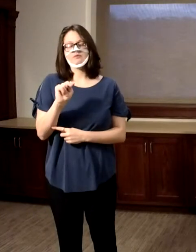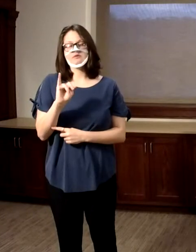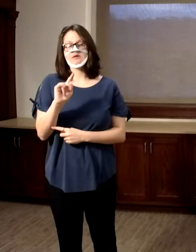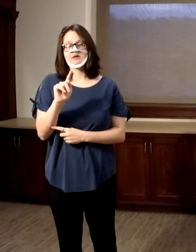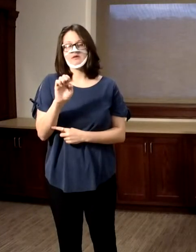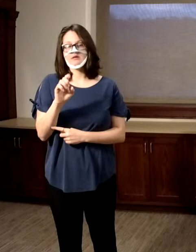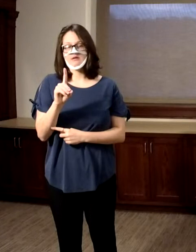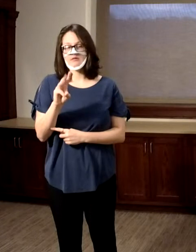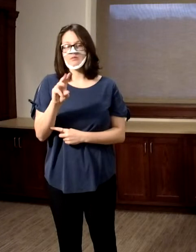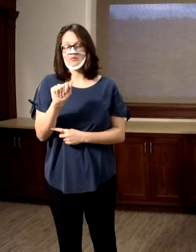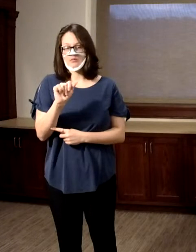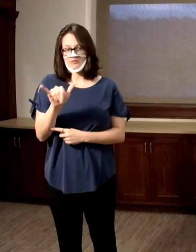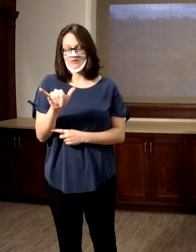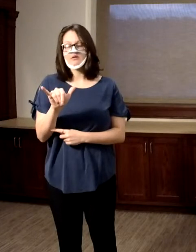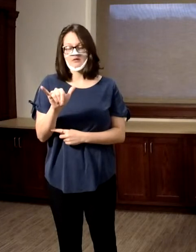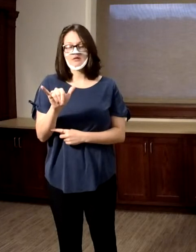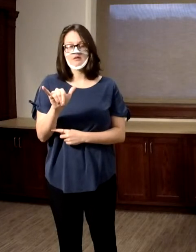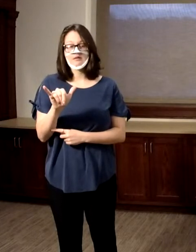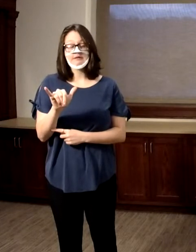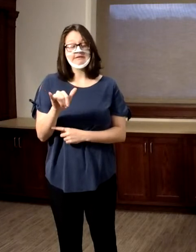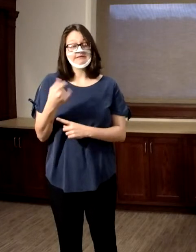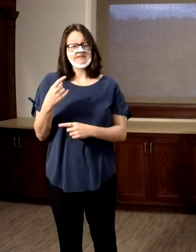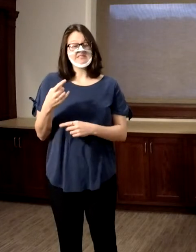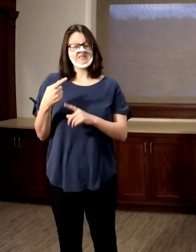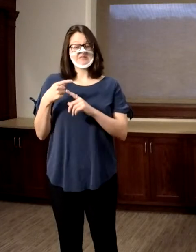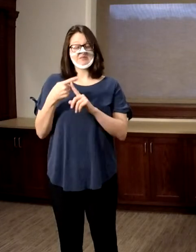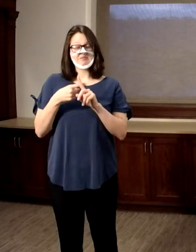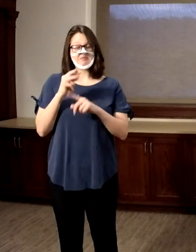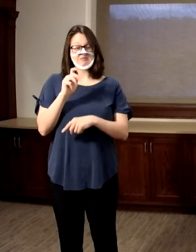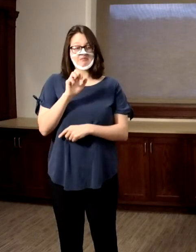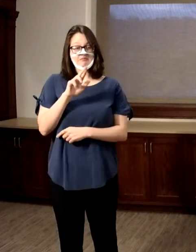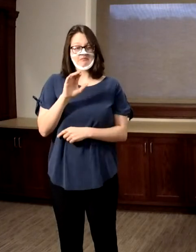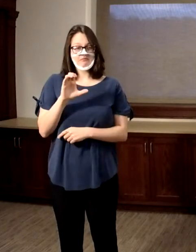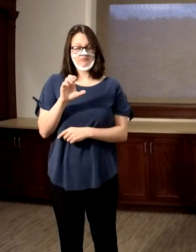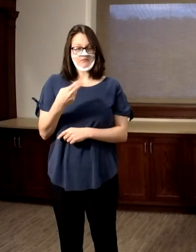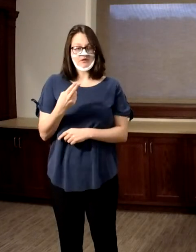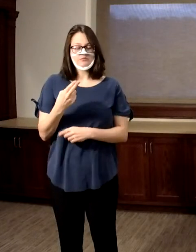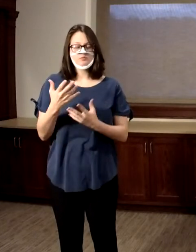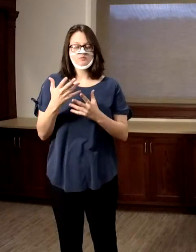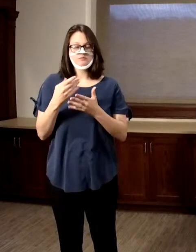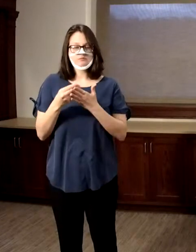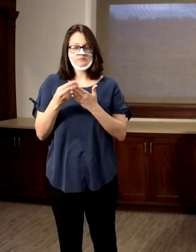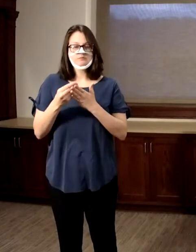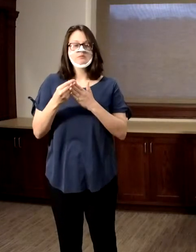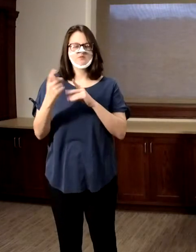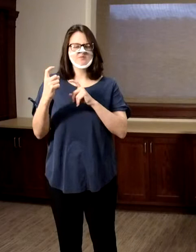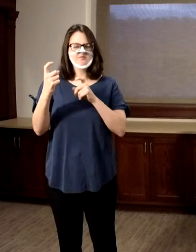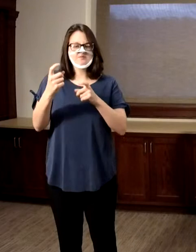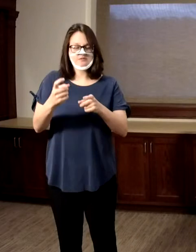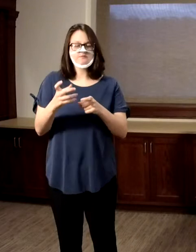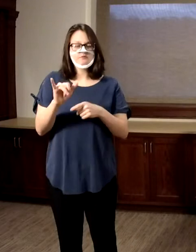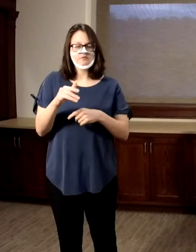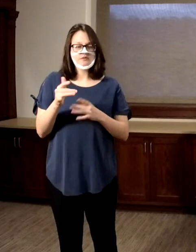And since March, 2,220 referrals were made to the EBN network, resulting in more than